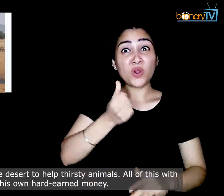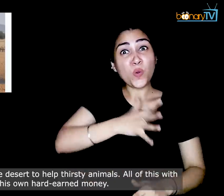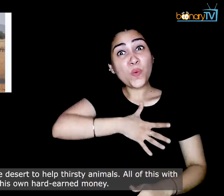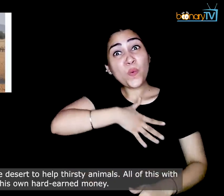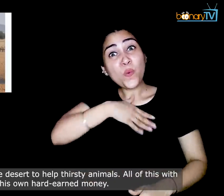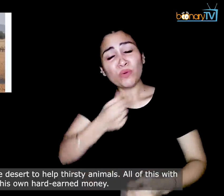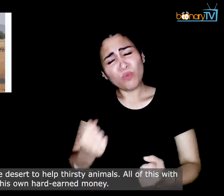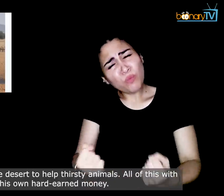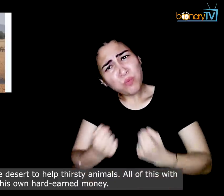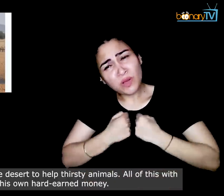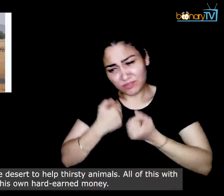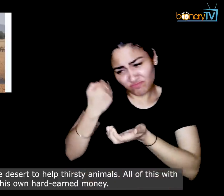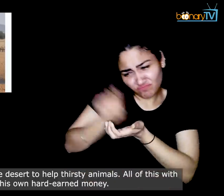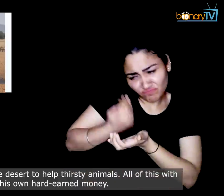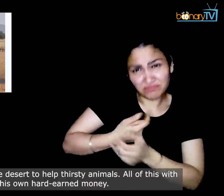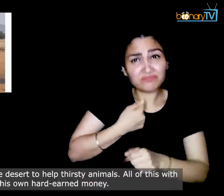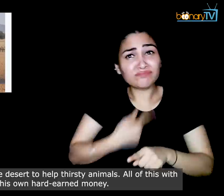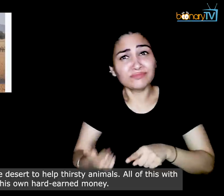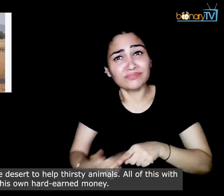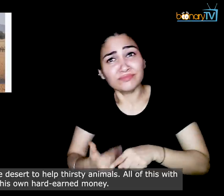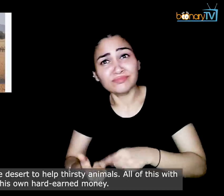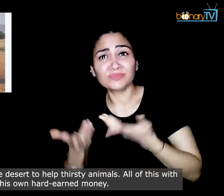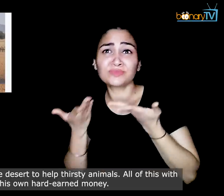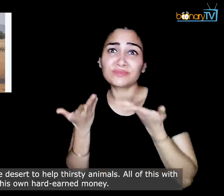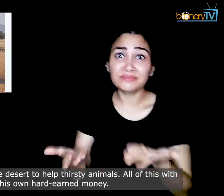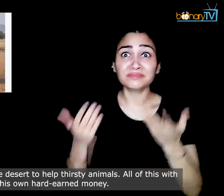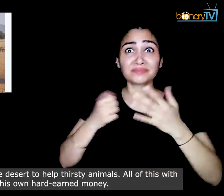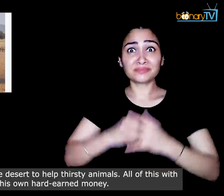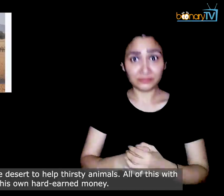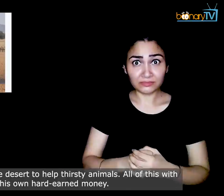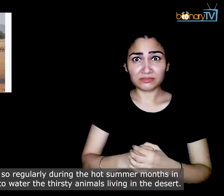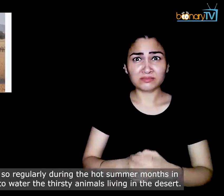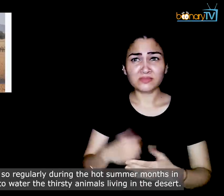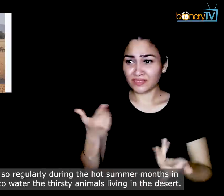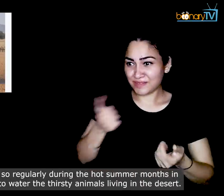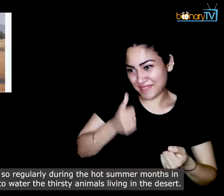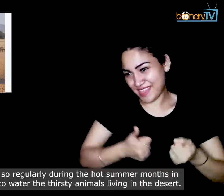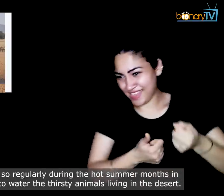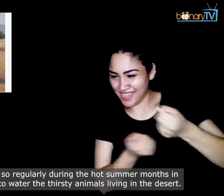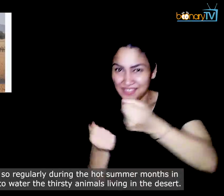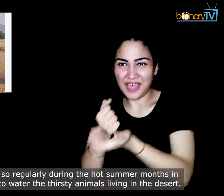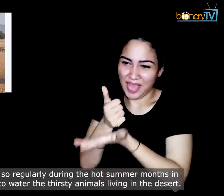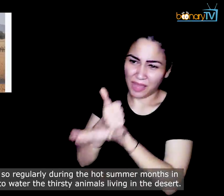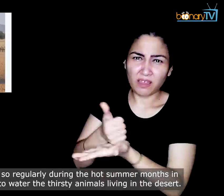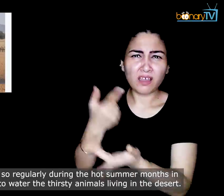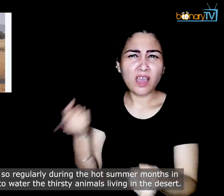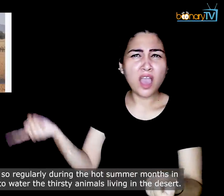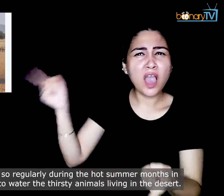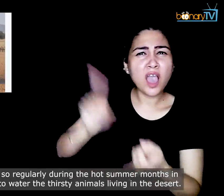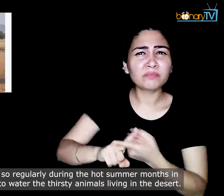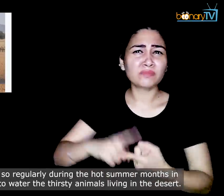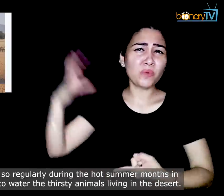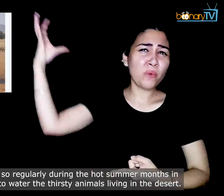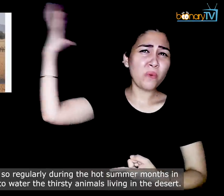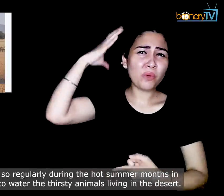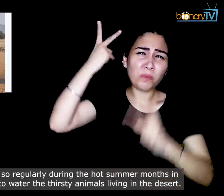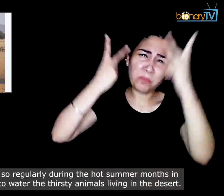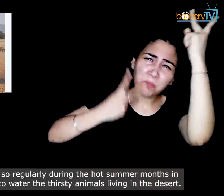All of this with his own hard earned money. Now he was doing so regularly during the